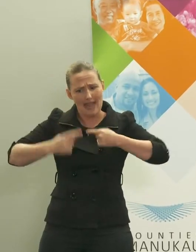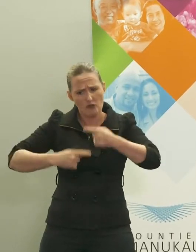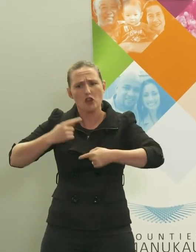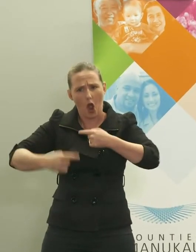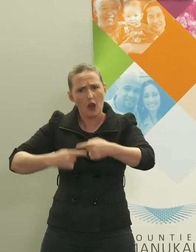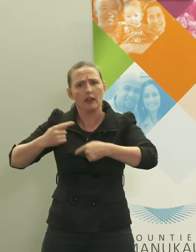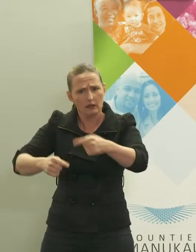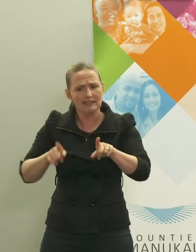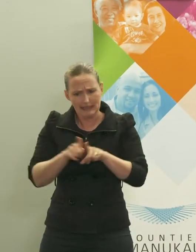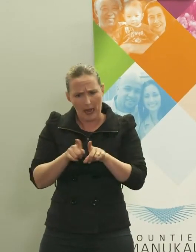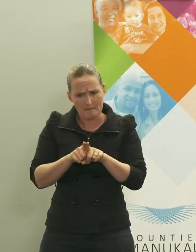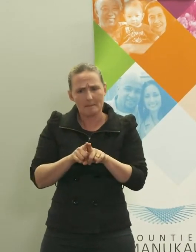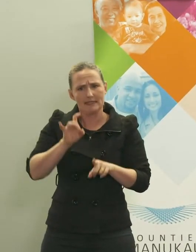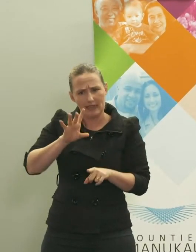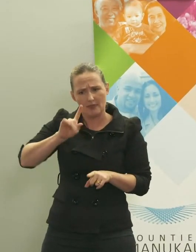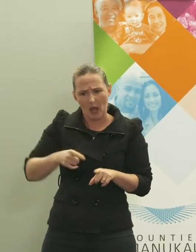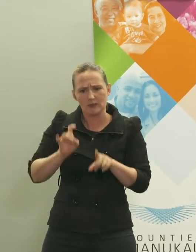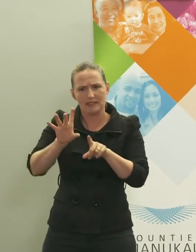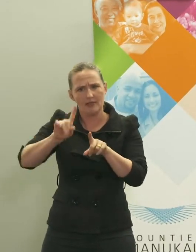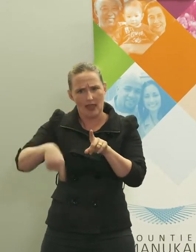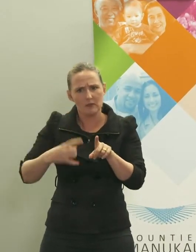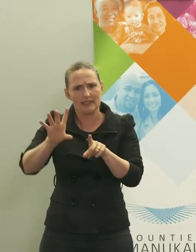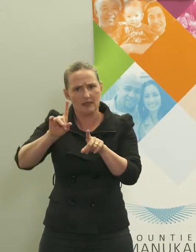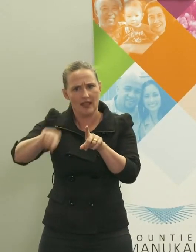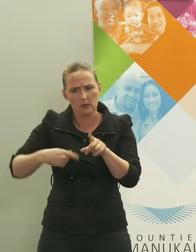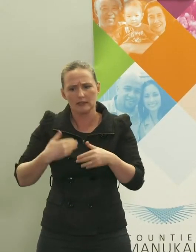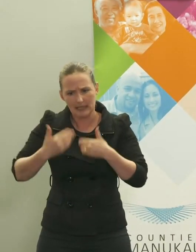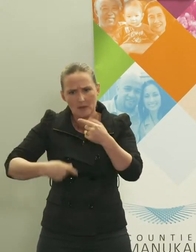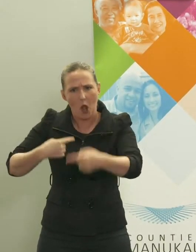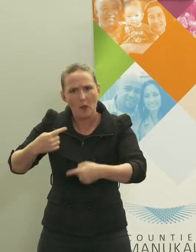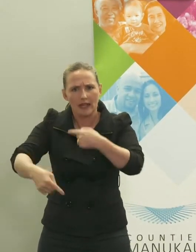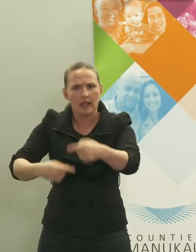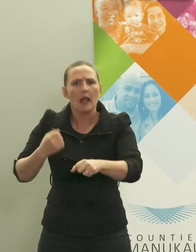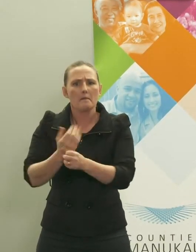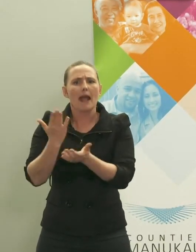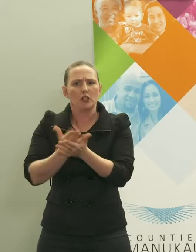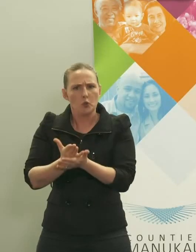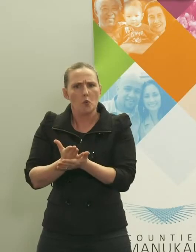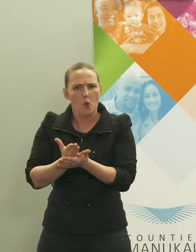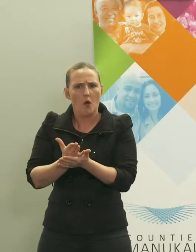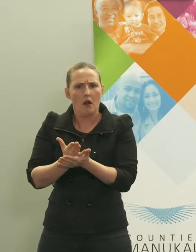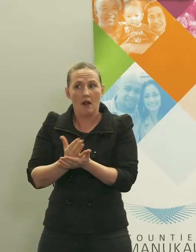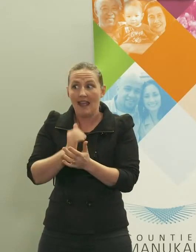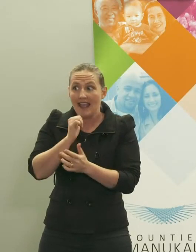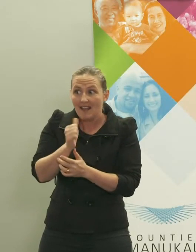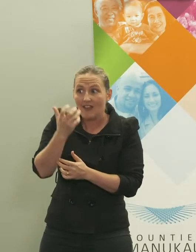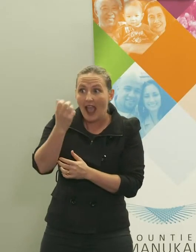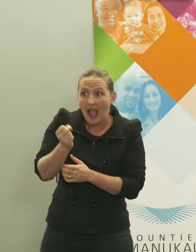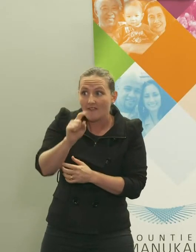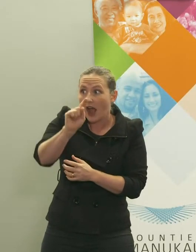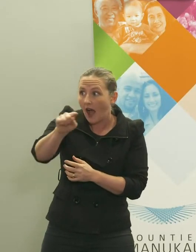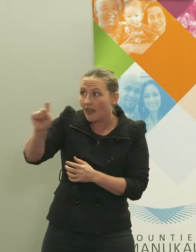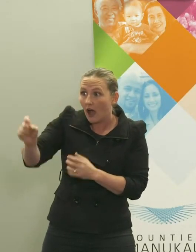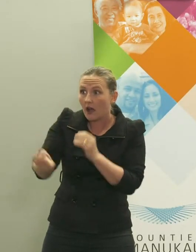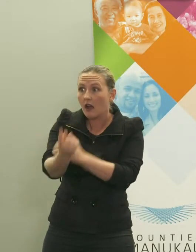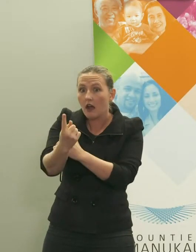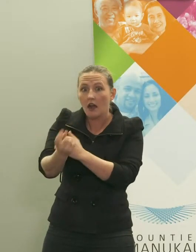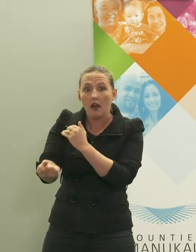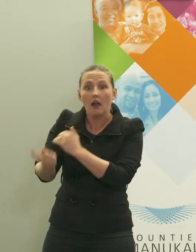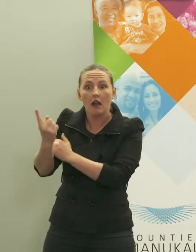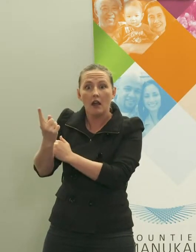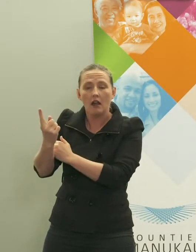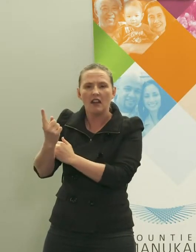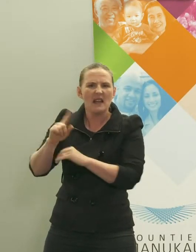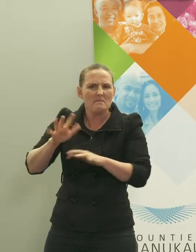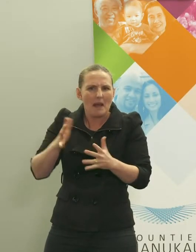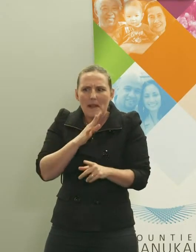while longer, because again, it's just that gives us that extra reassurance that if there are any other cases out there that we haven't picked up, that the net